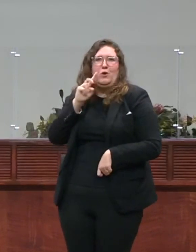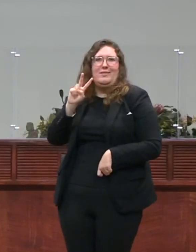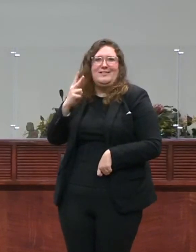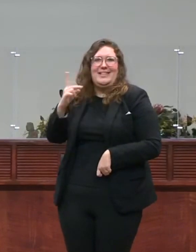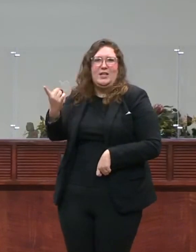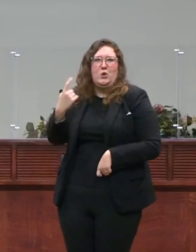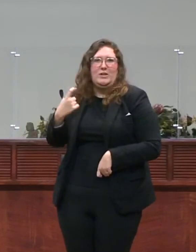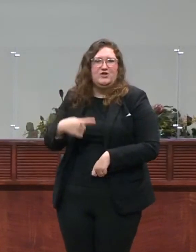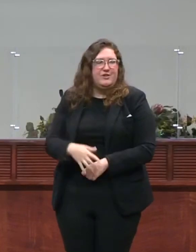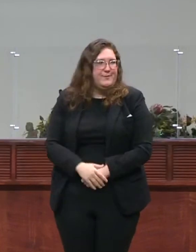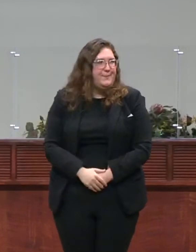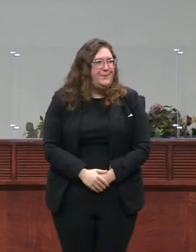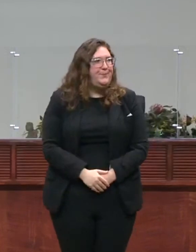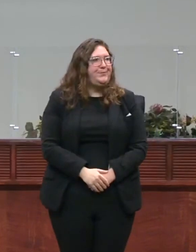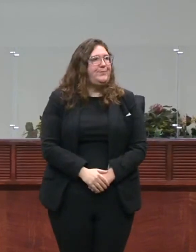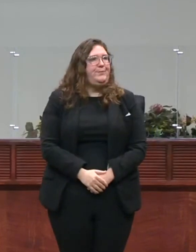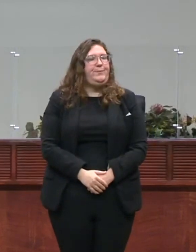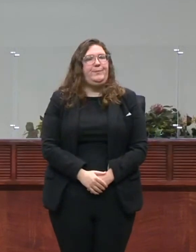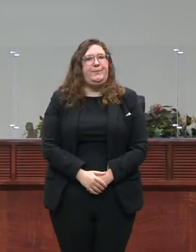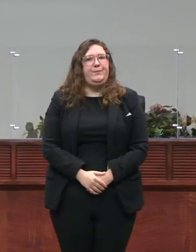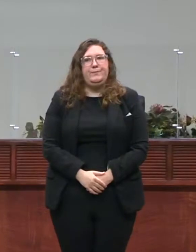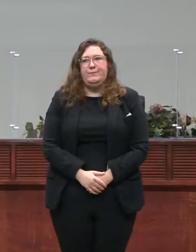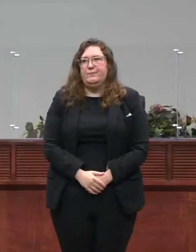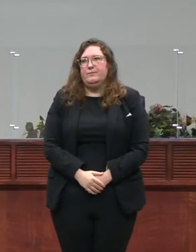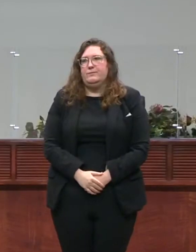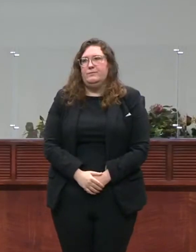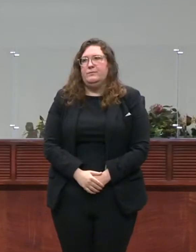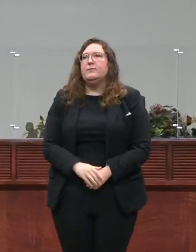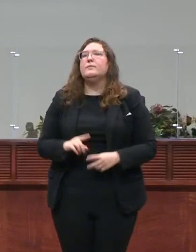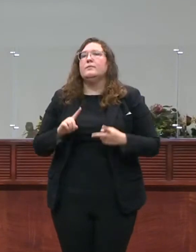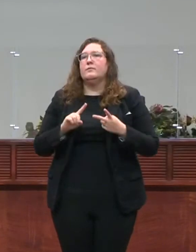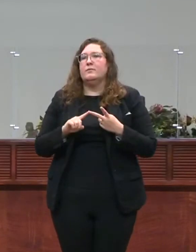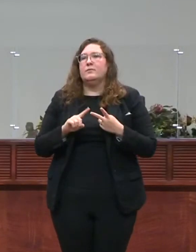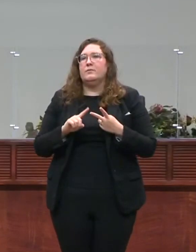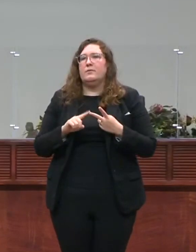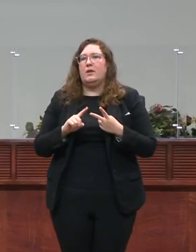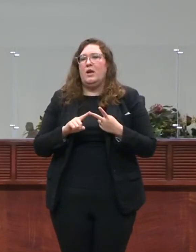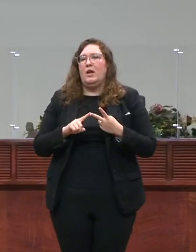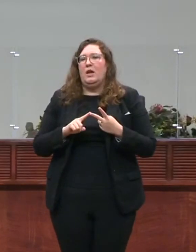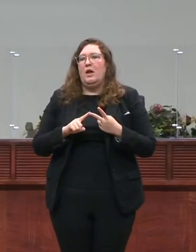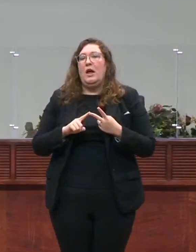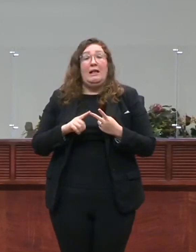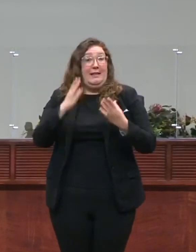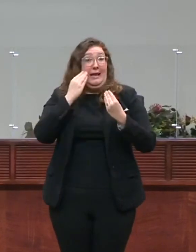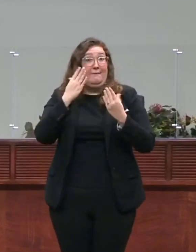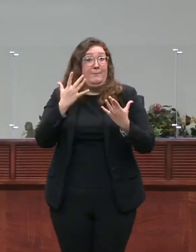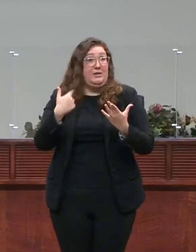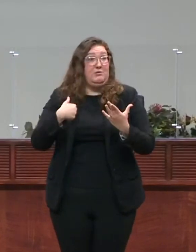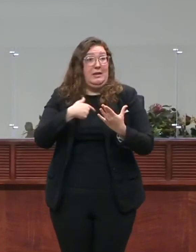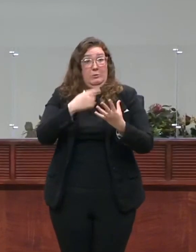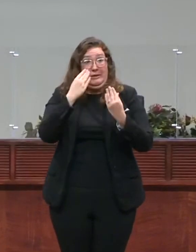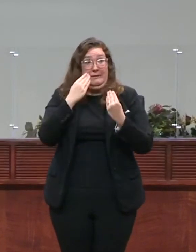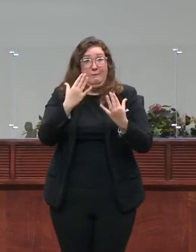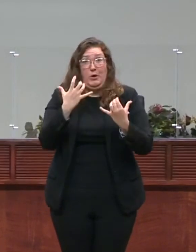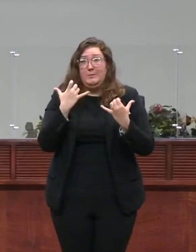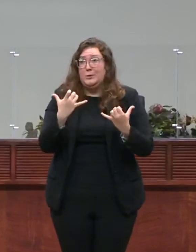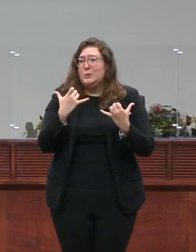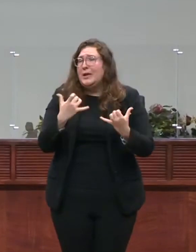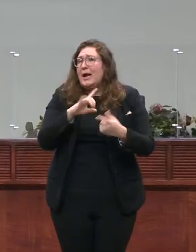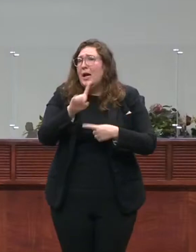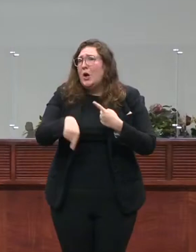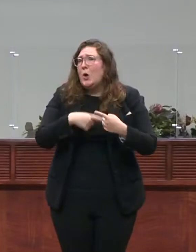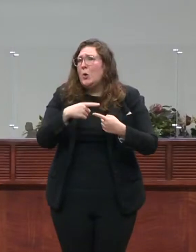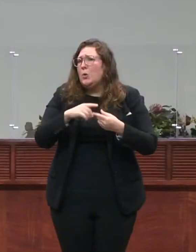compartido hoy, ¿cuándo podemos experimentar And based on the data that we shared today, when are we going to experience